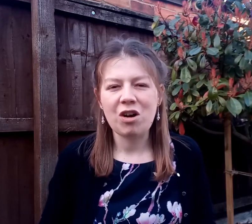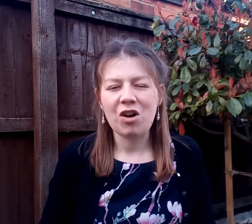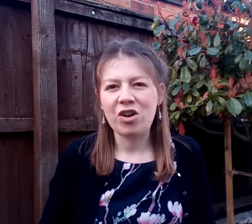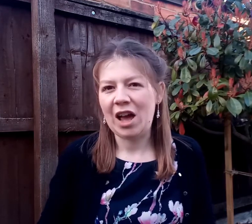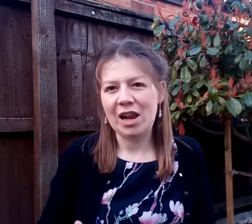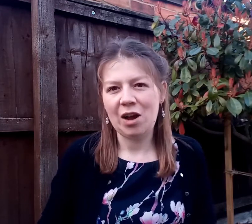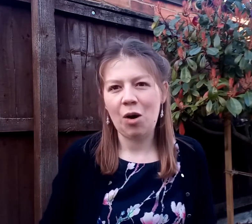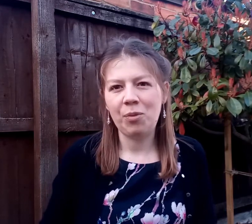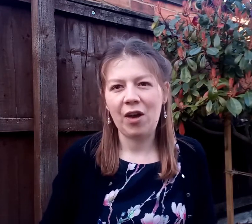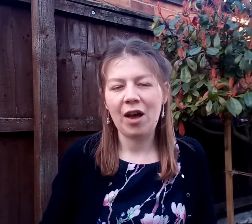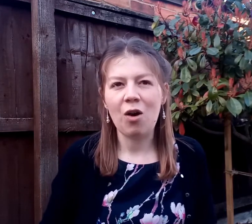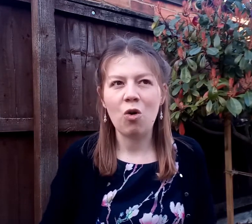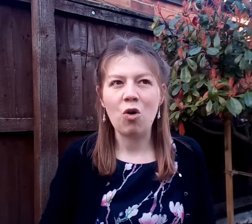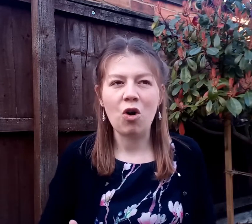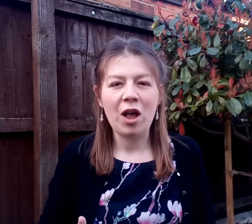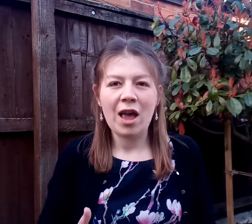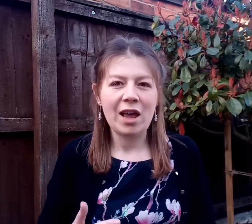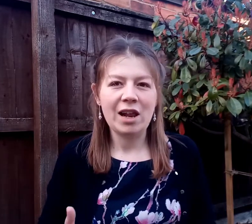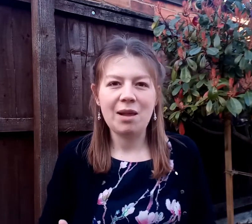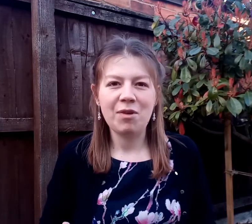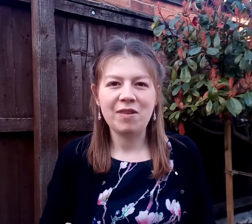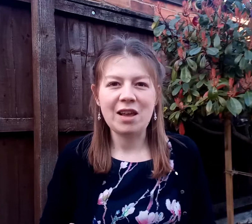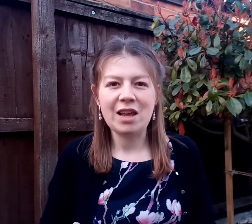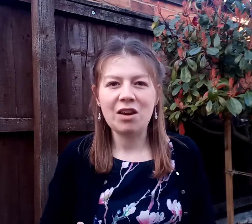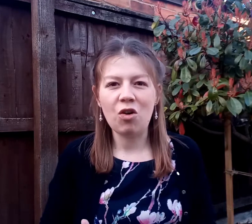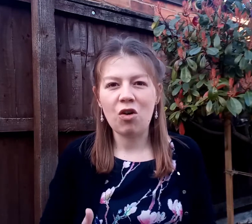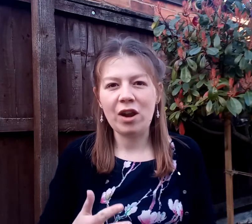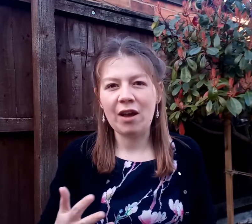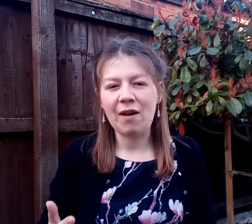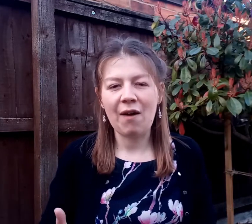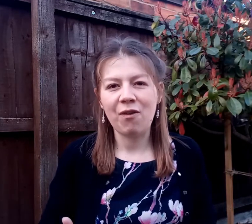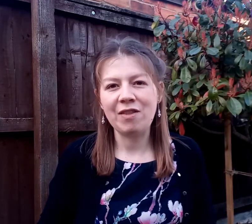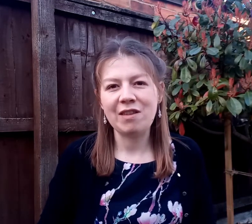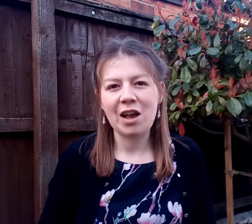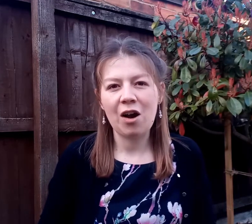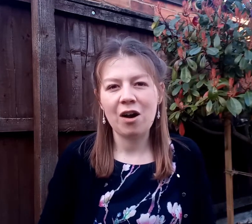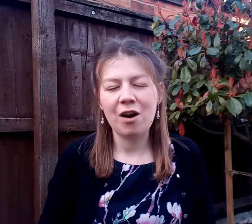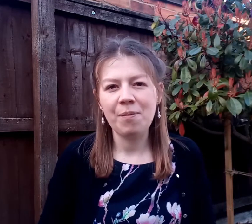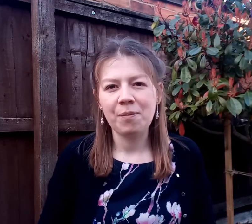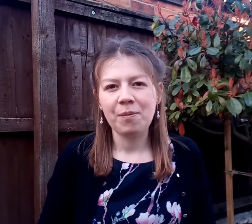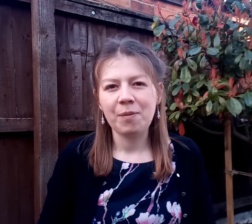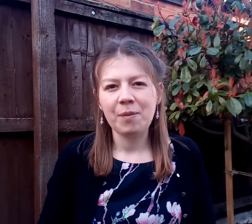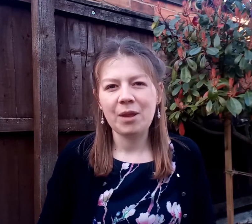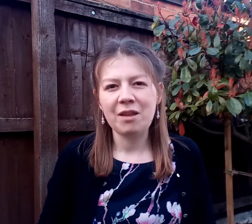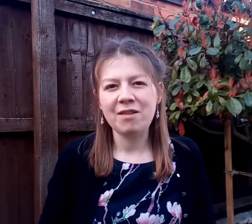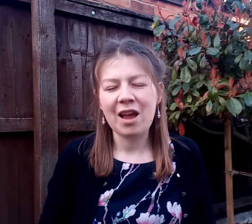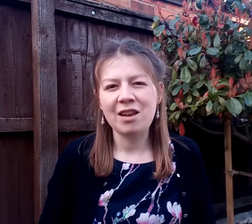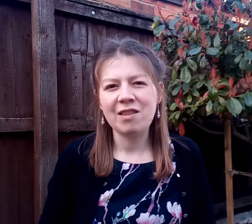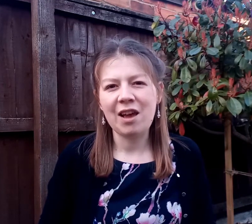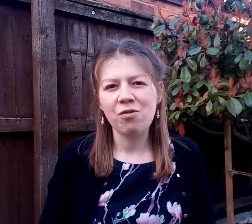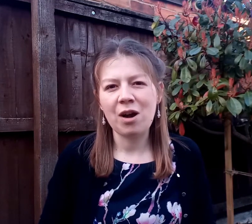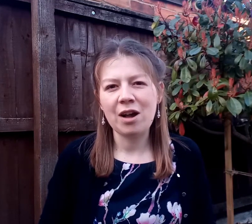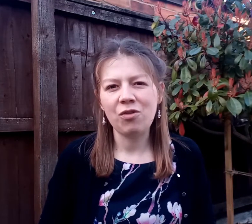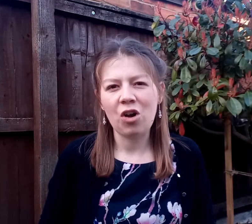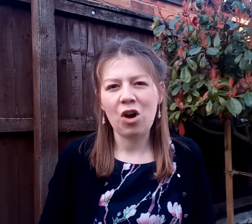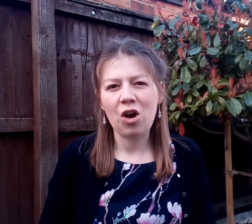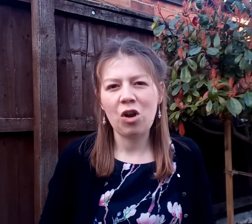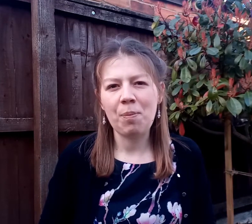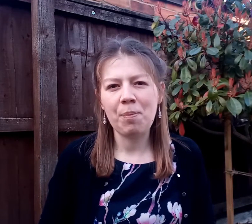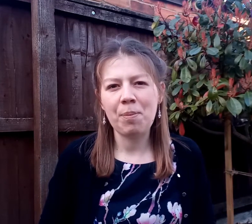on a helicopter or in a limousine or in a fancy car? Instead, they arrived on a